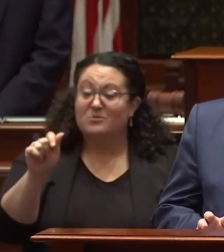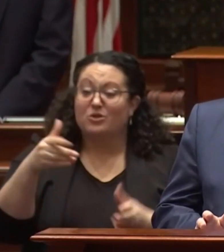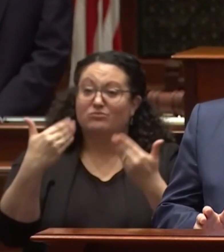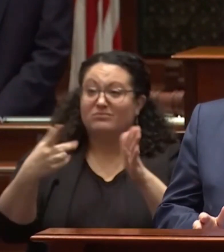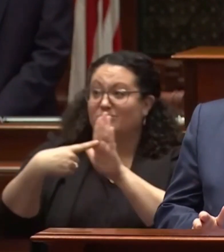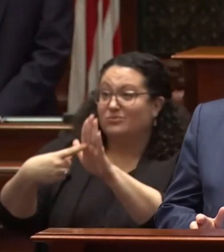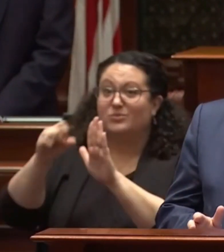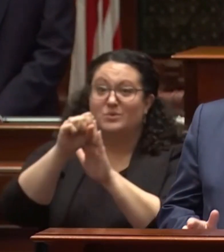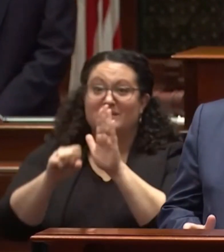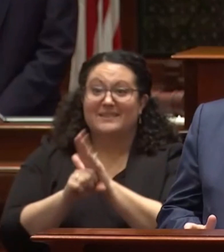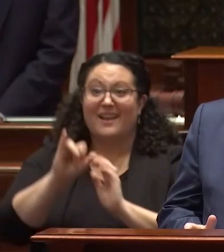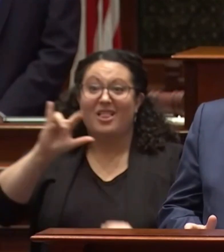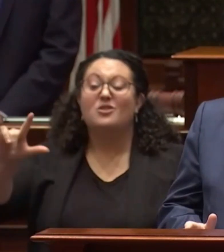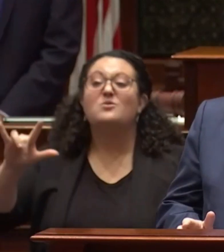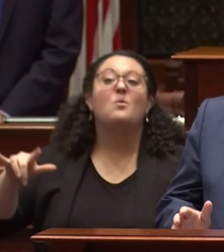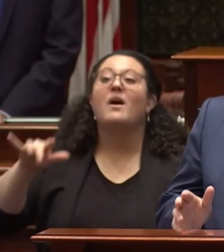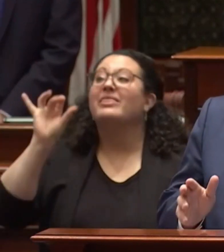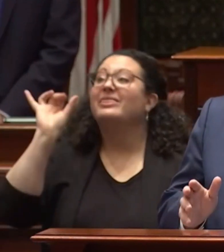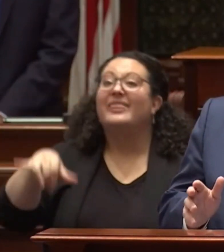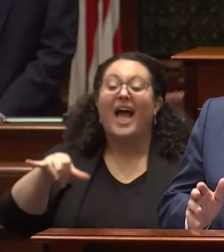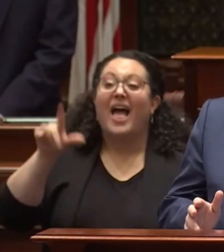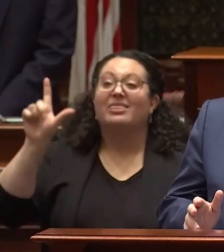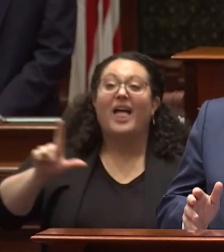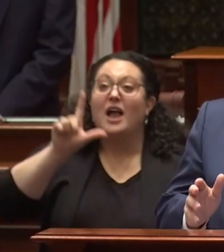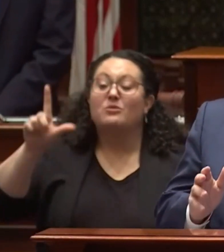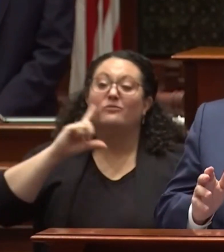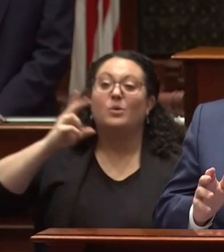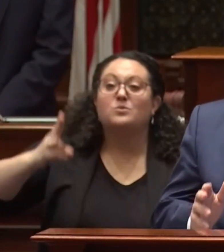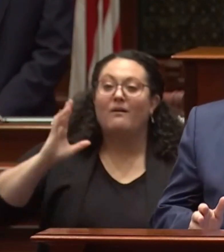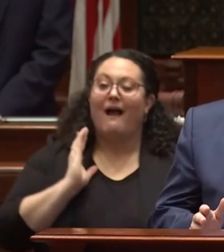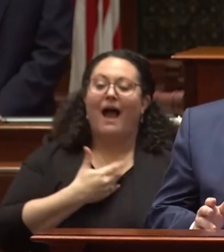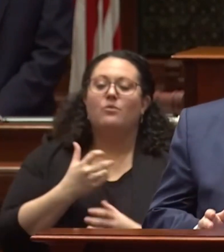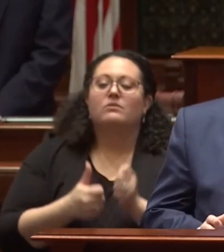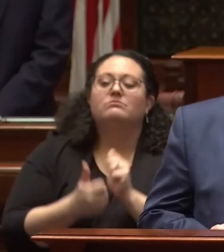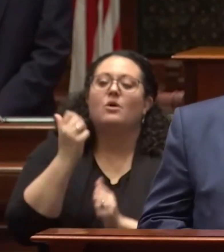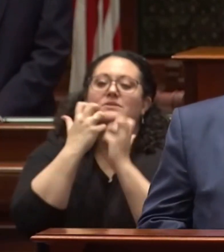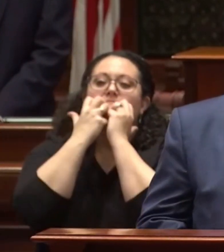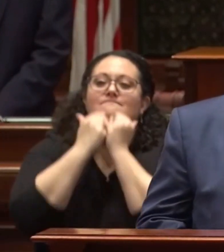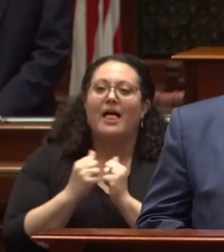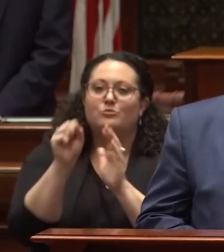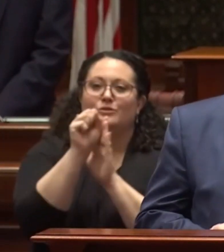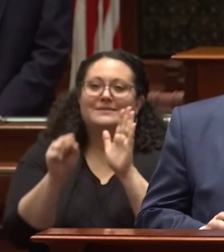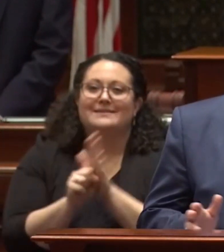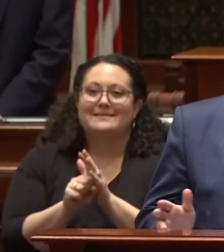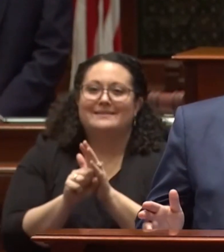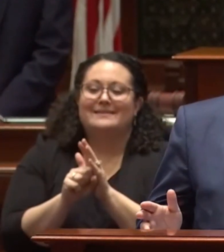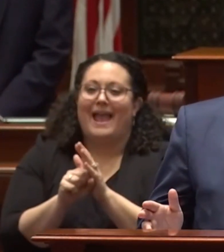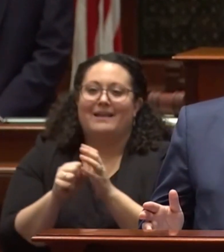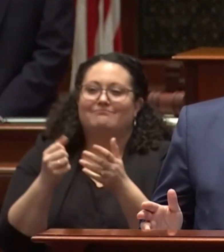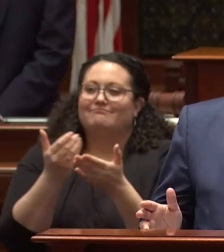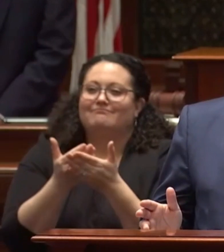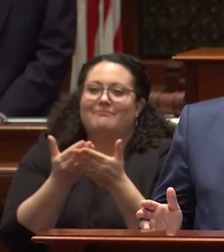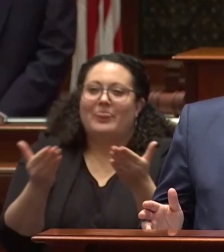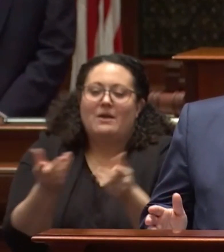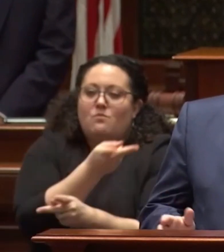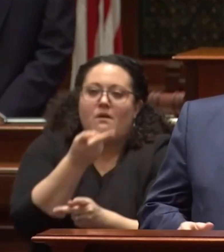Illinois State Historical Library, and it has been our most valuable state artifact ever